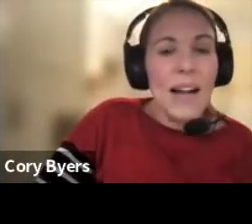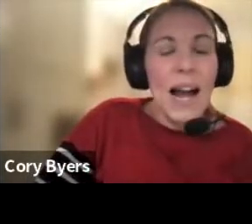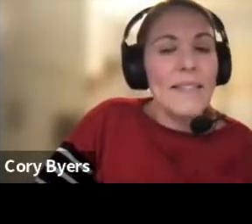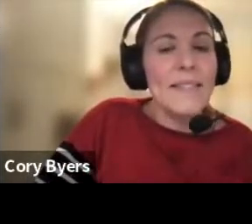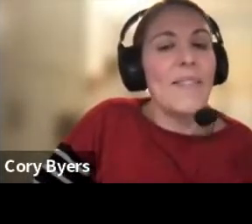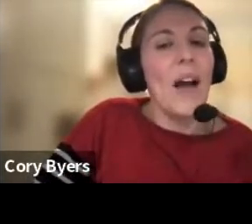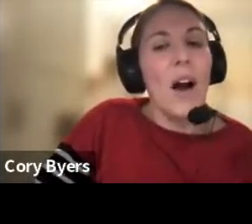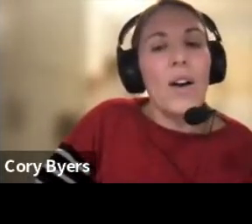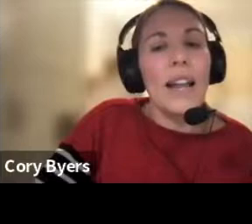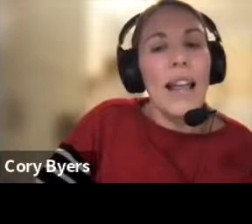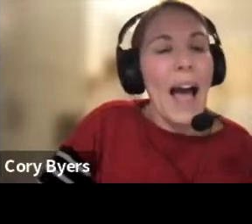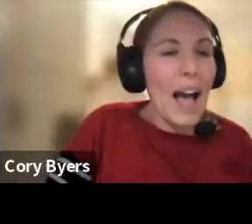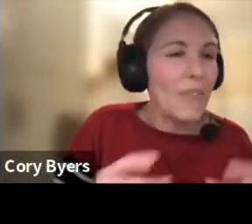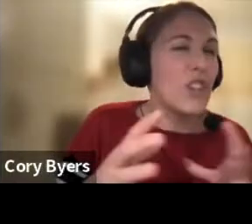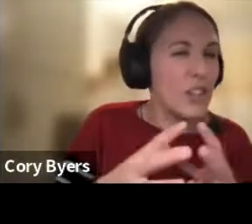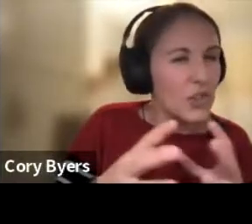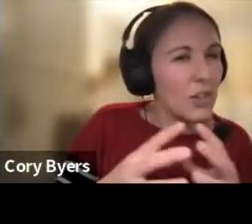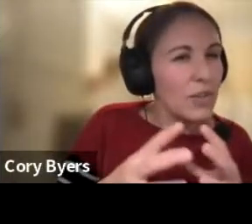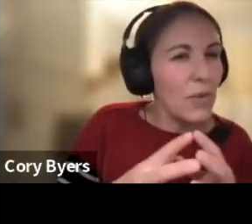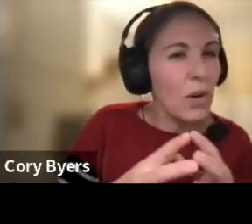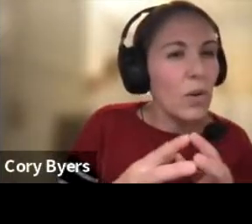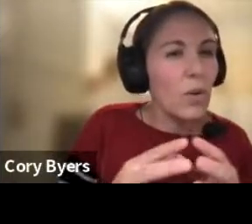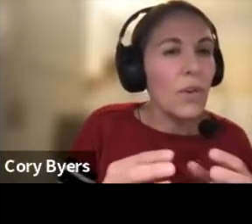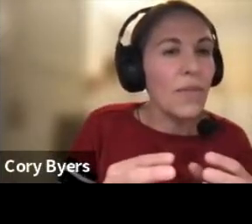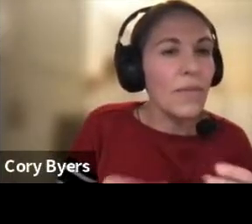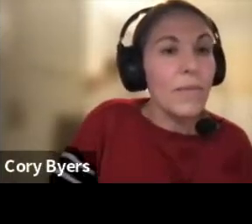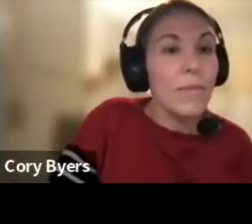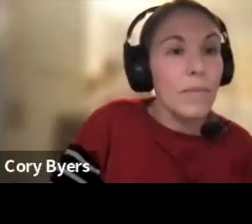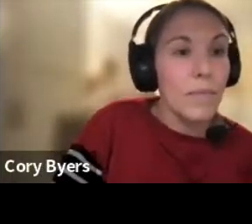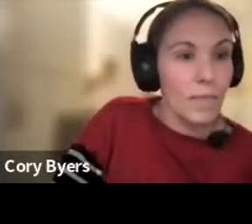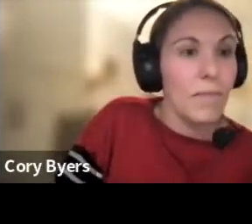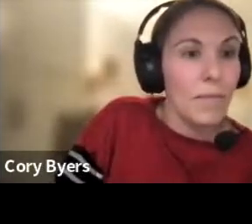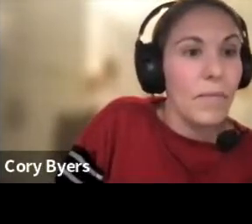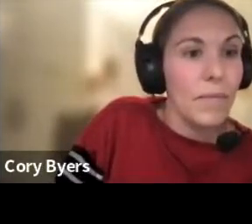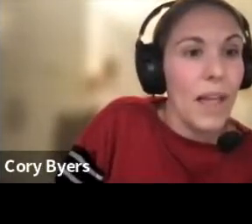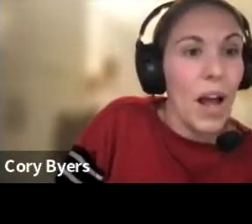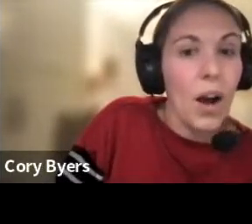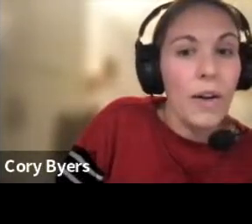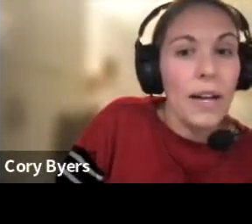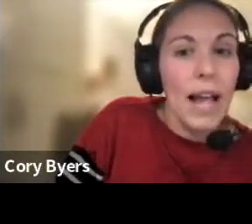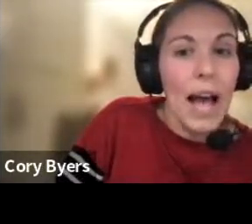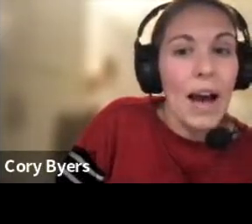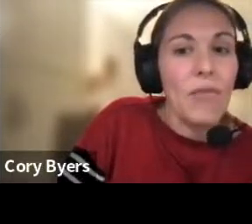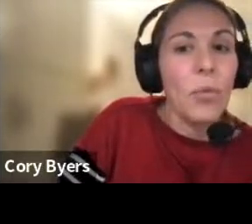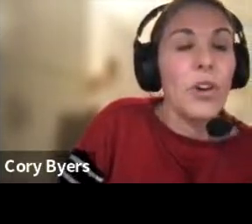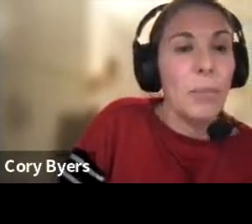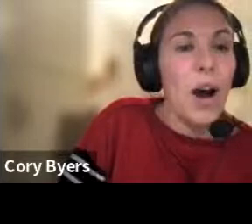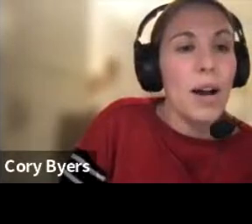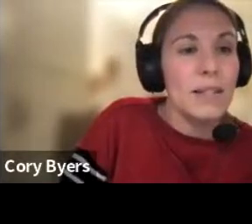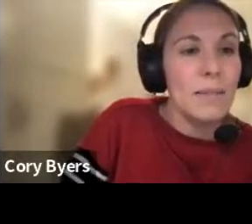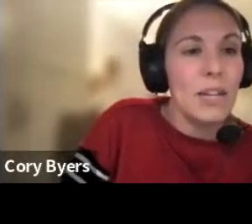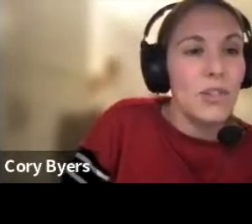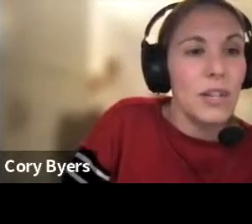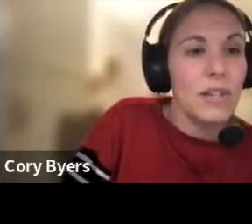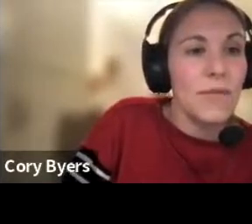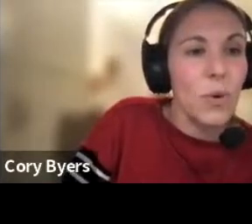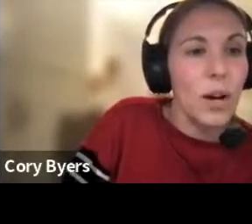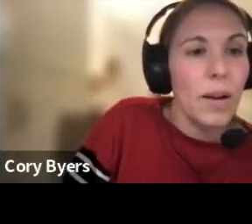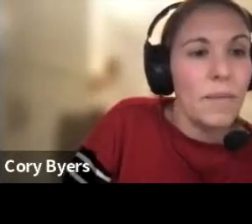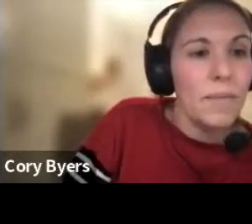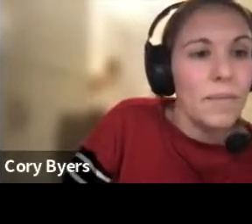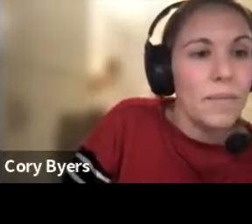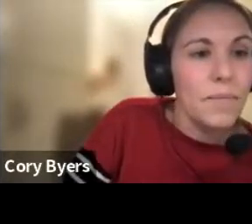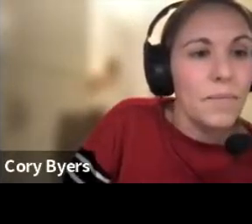pick signs that they already have gestures for, or they already have word approximations